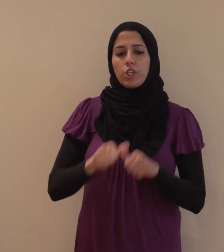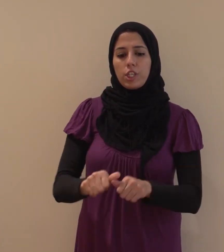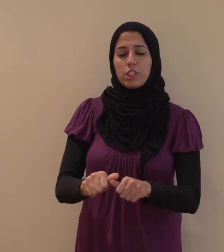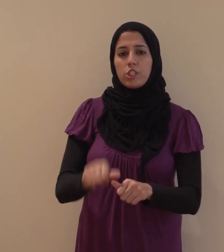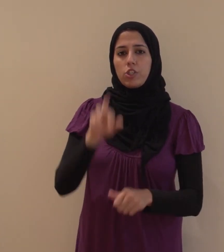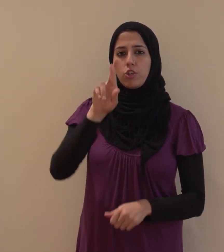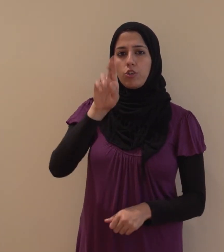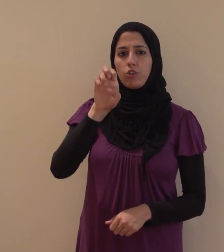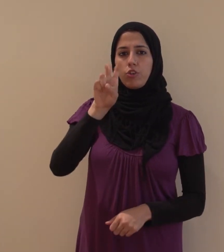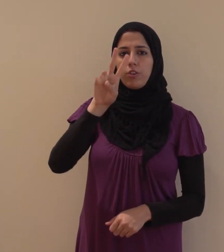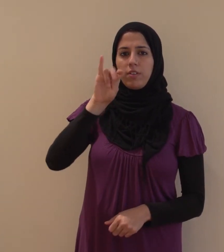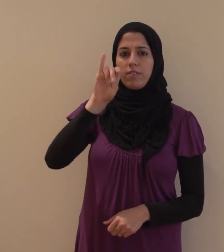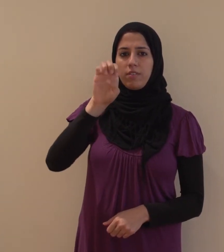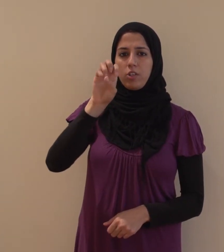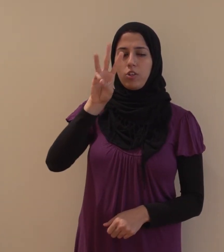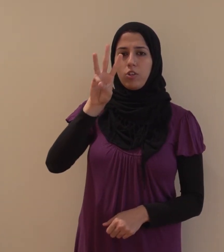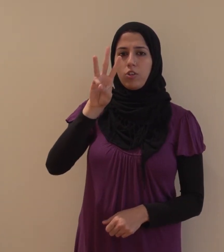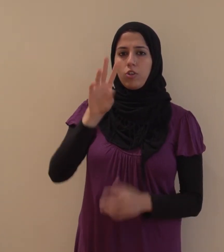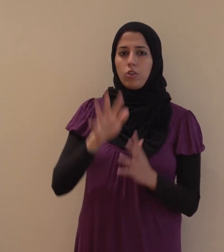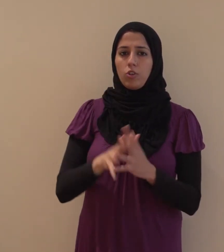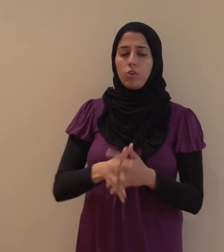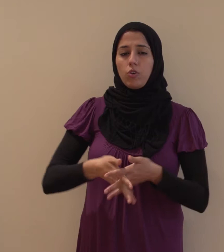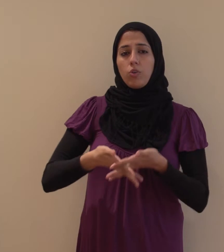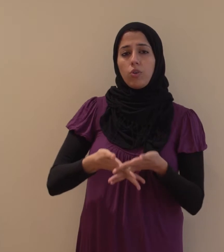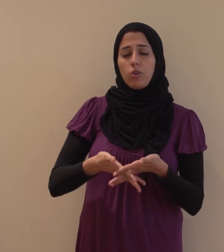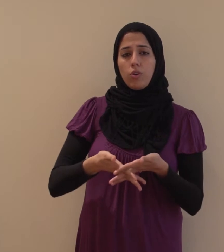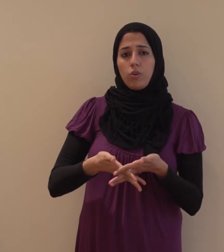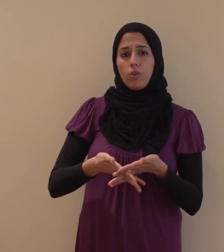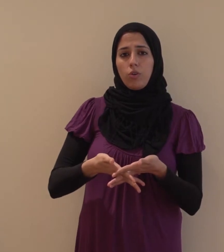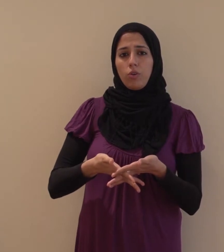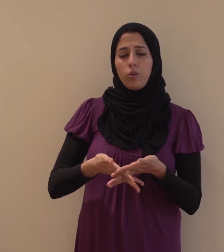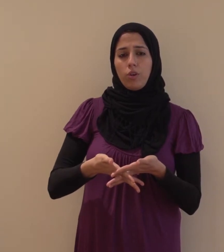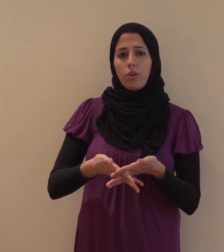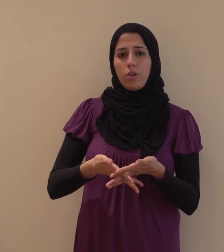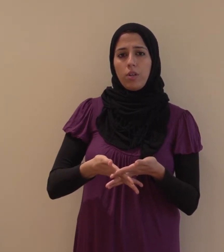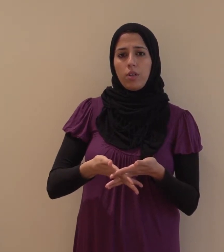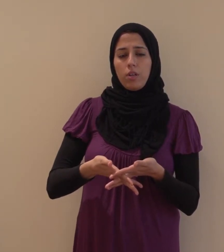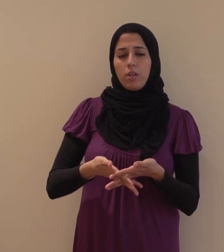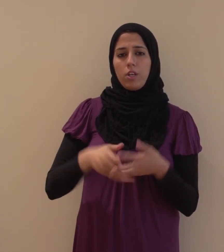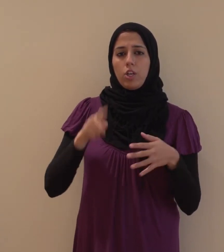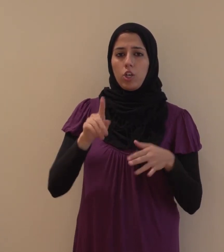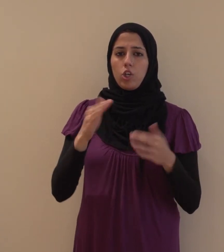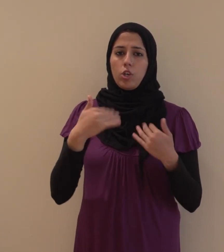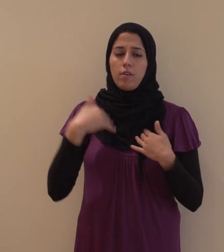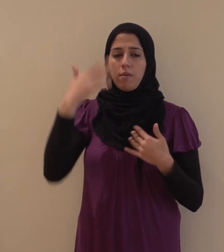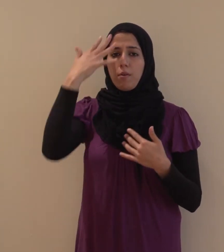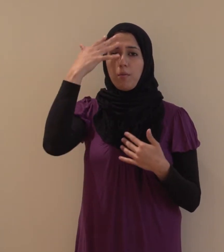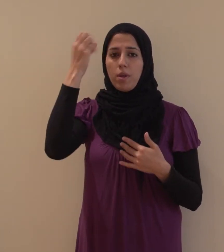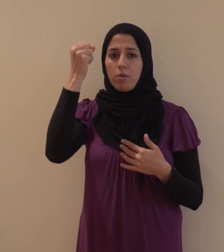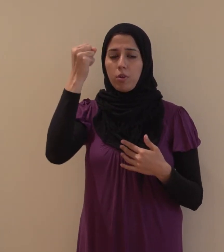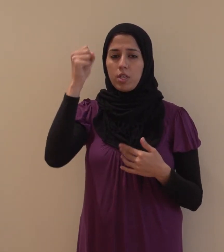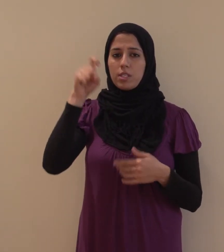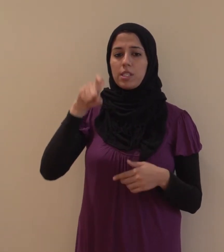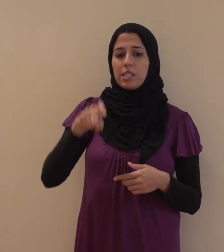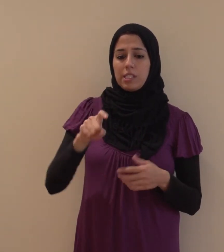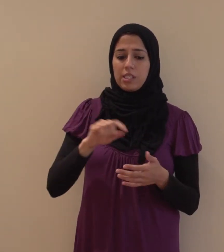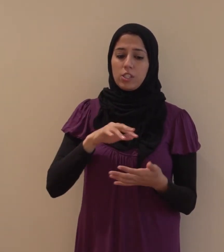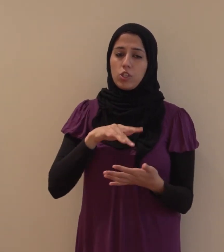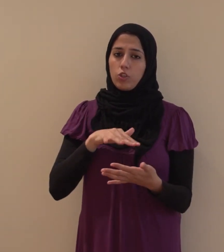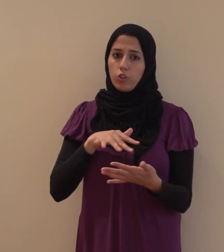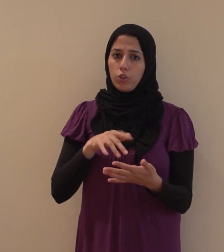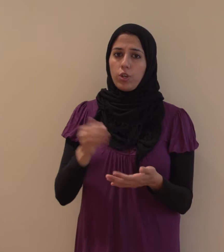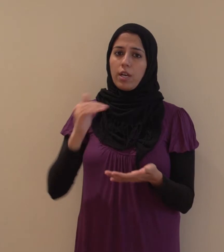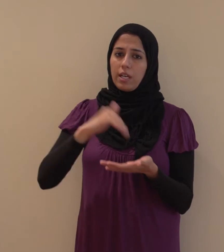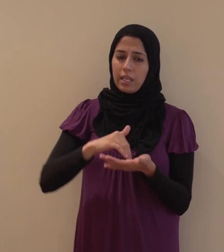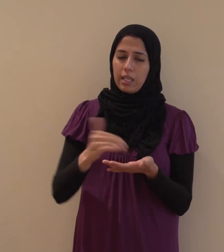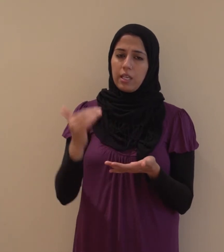stay with you. And if you don't check it, then the tied camel will break its rope and run away. So this is the example